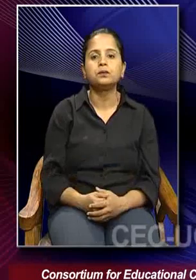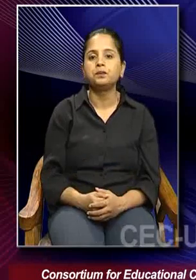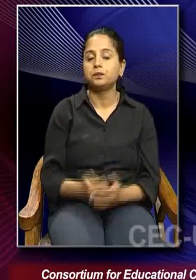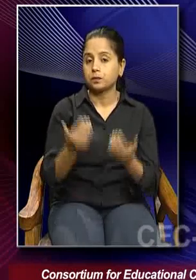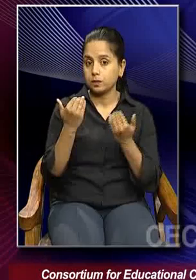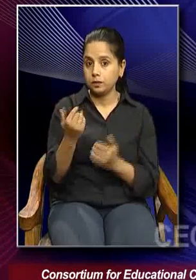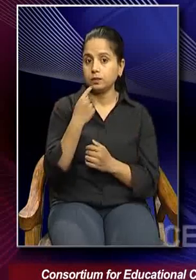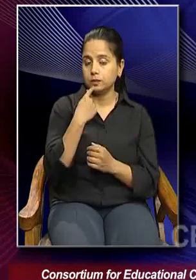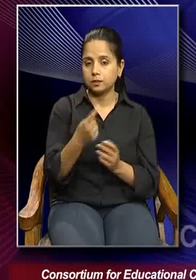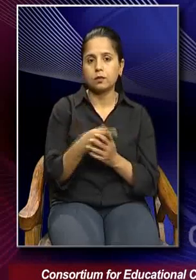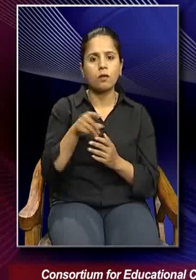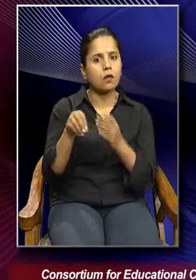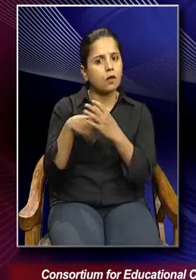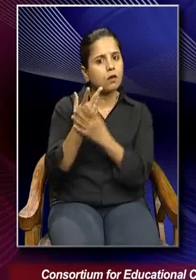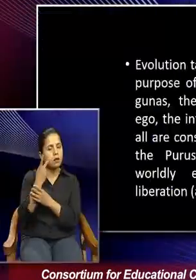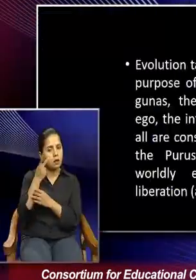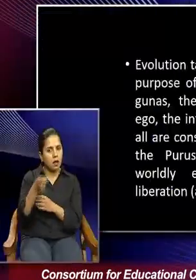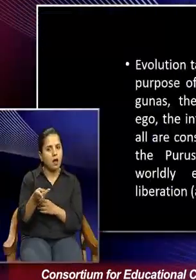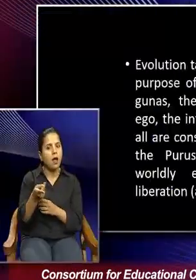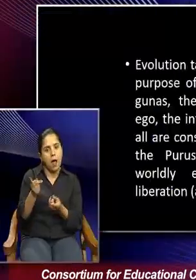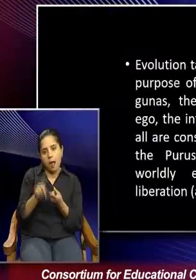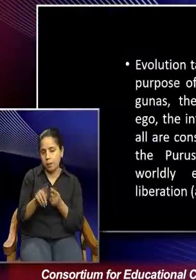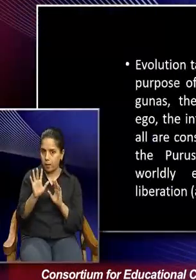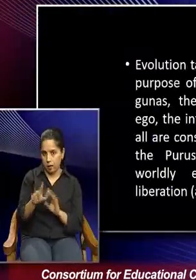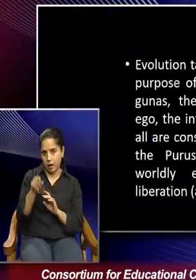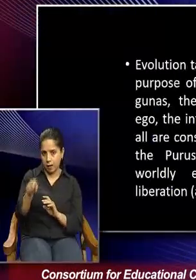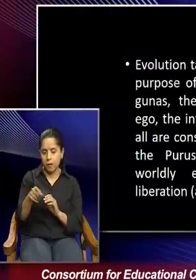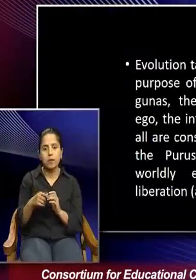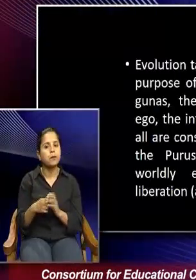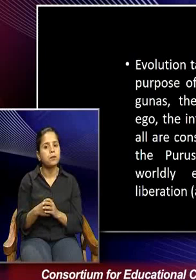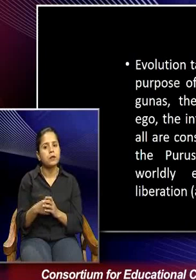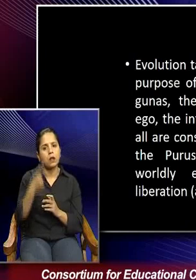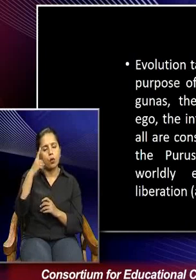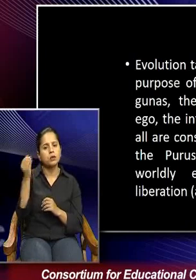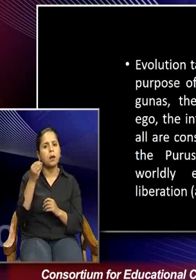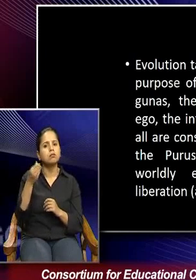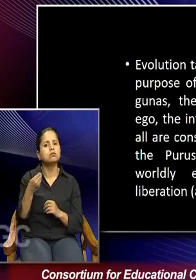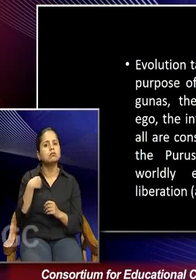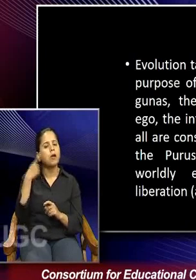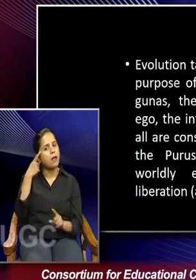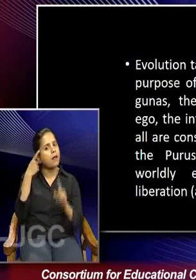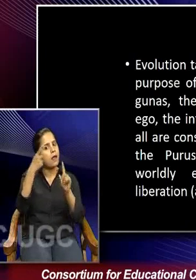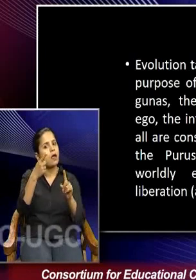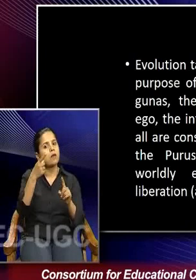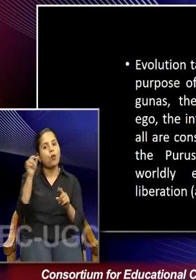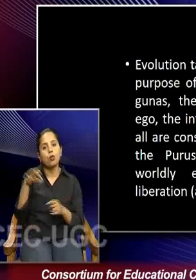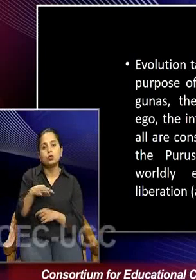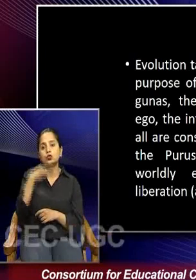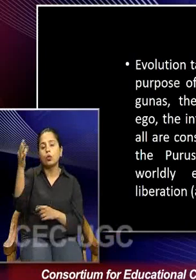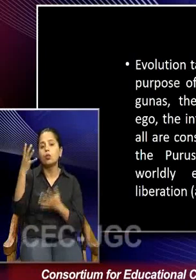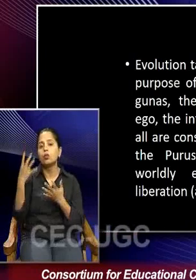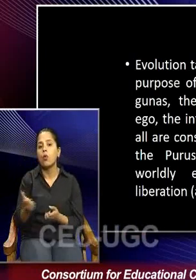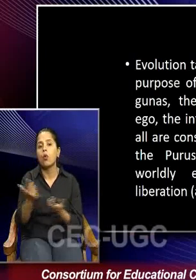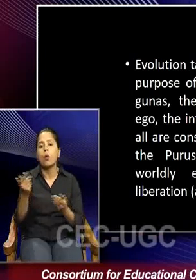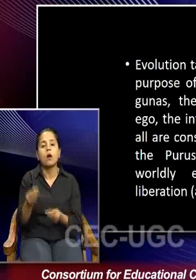Now evolution, it takes place for serving the purpose of Purush. So